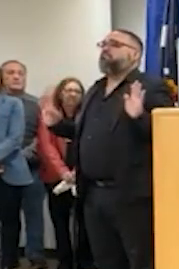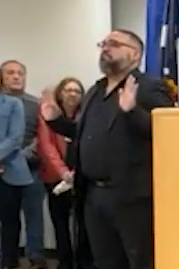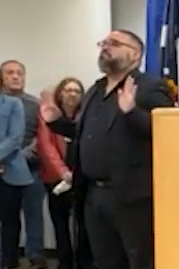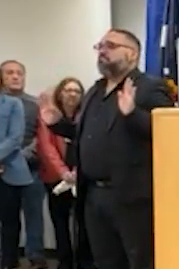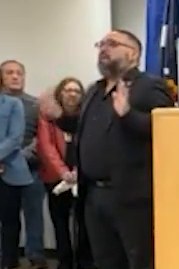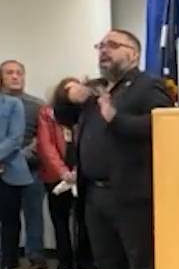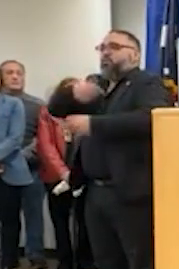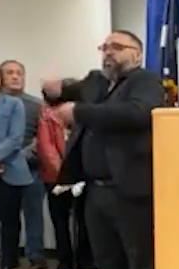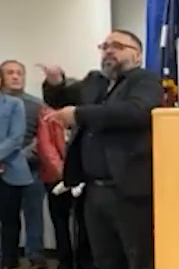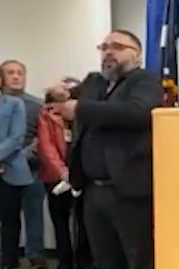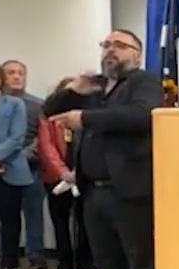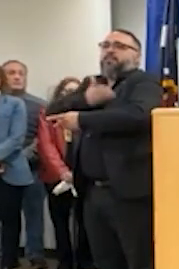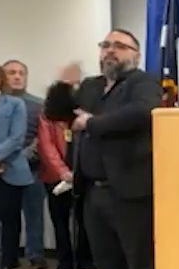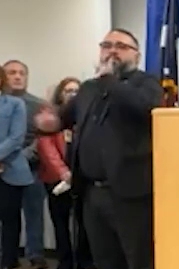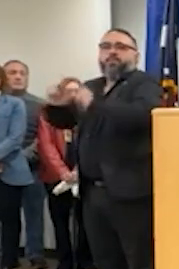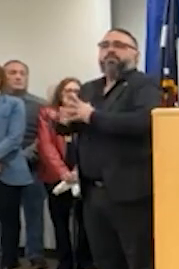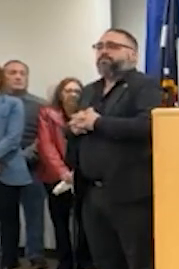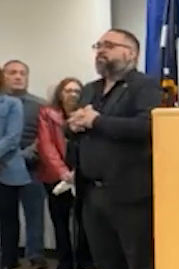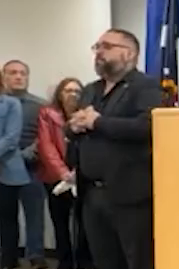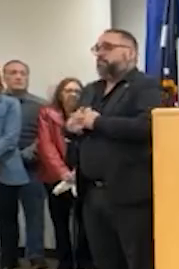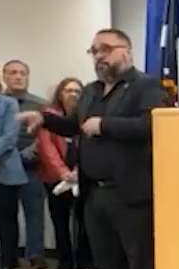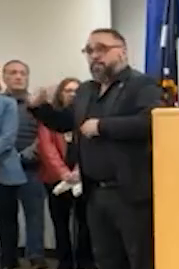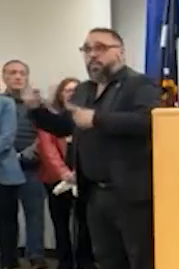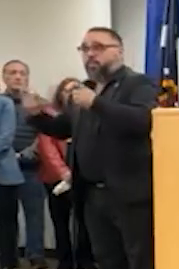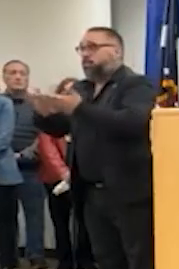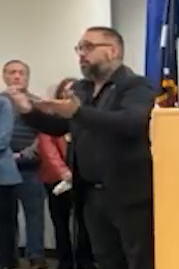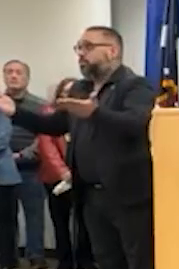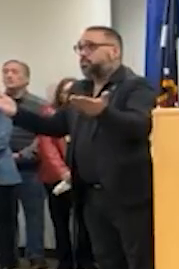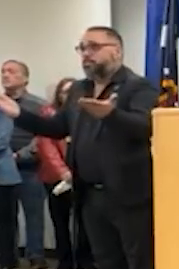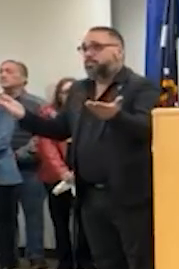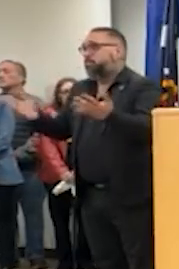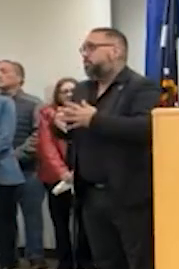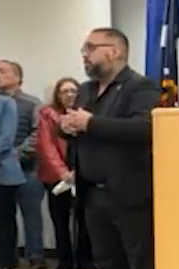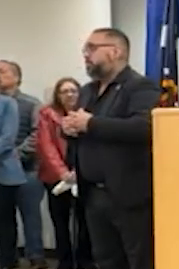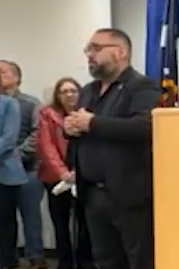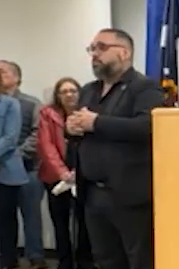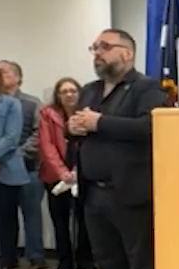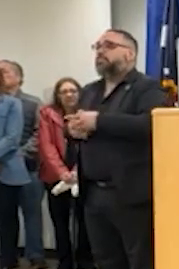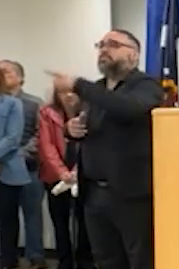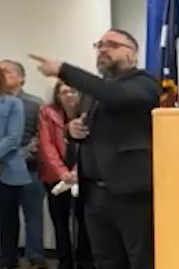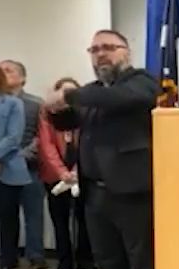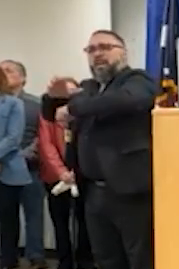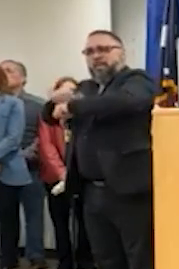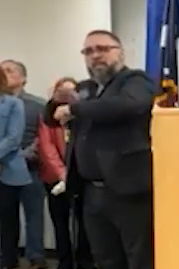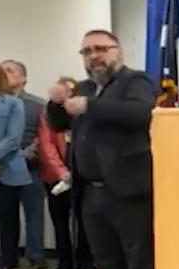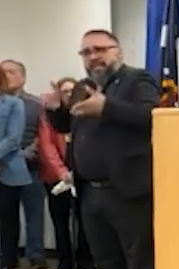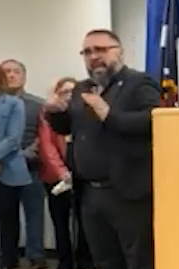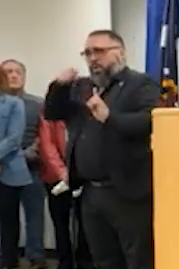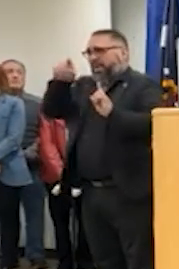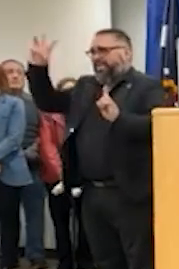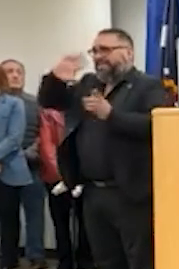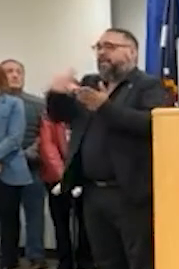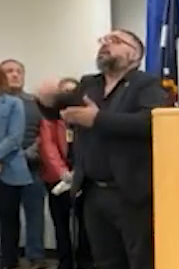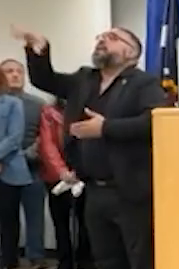we take care of our neighbors. Okay. Any further questions? Are pets allowed at the resilience? Pets are allowed.